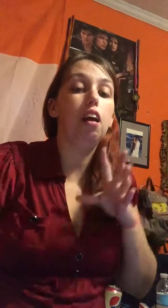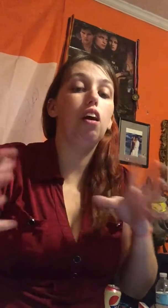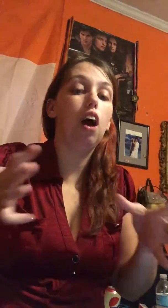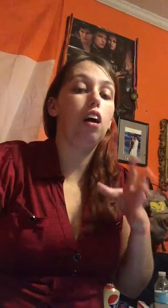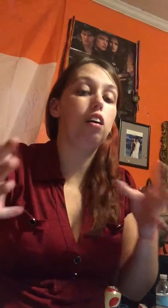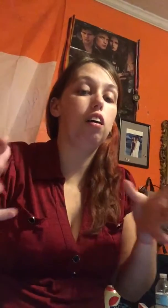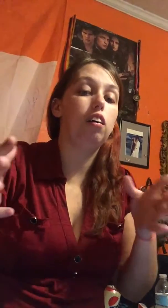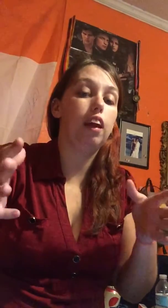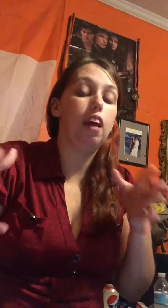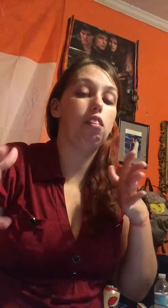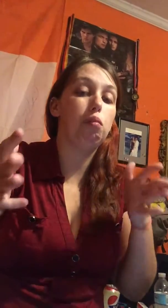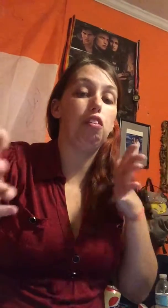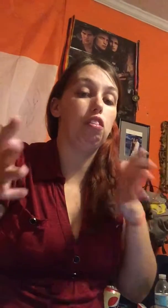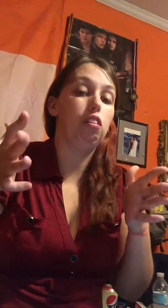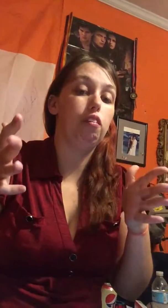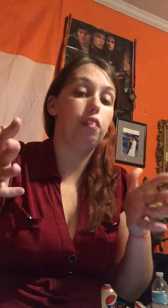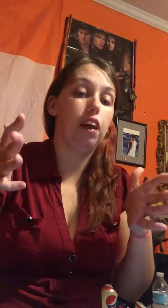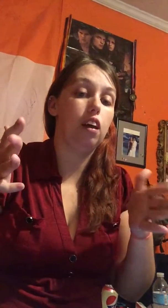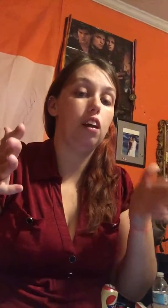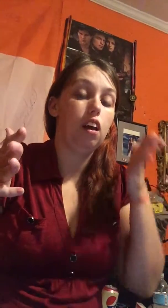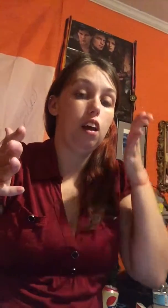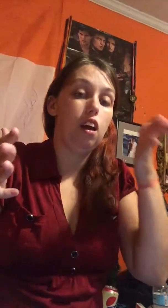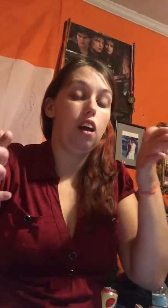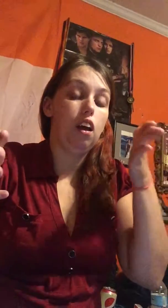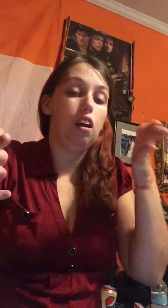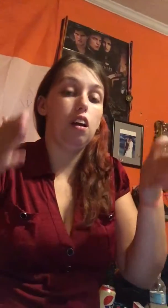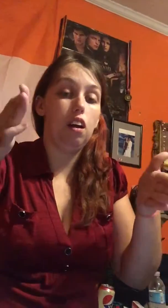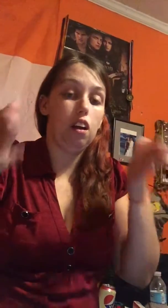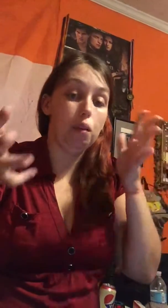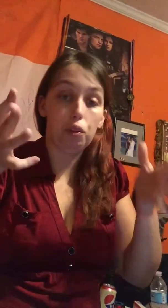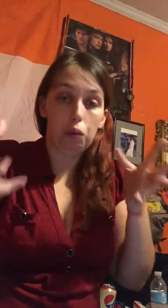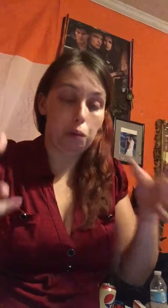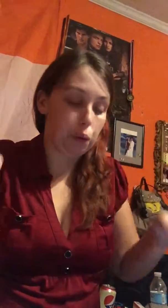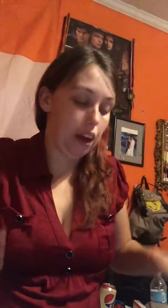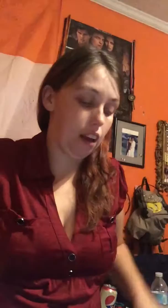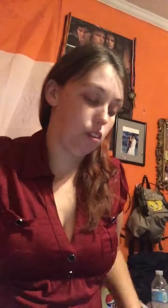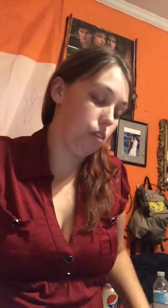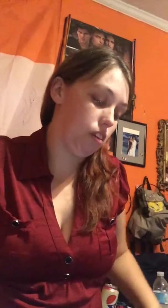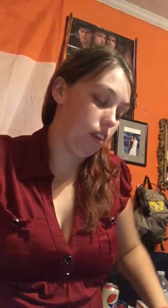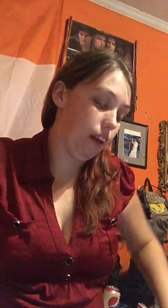good like estimation of like an in-between point I guess you can say.